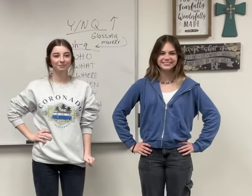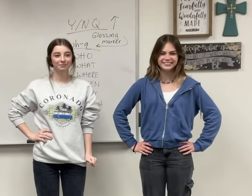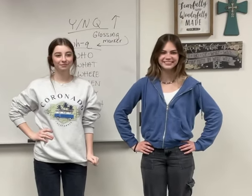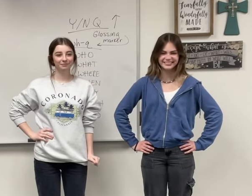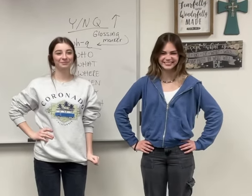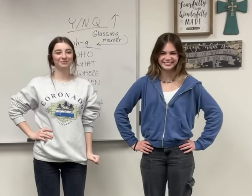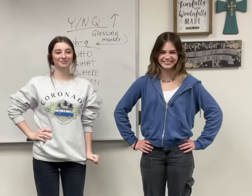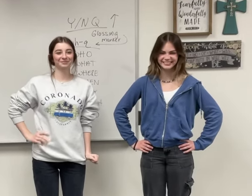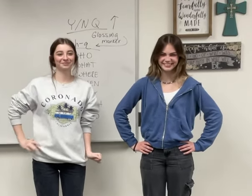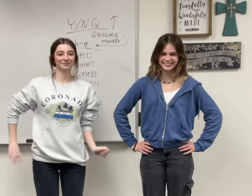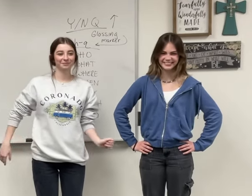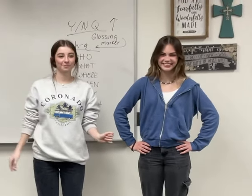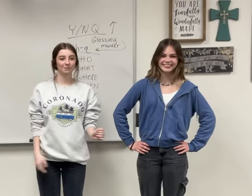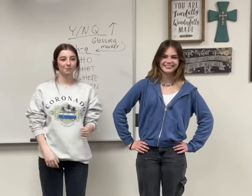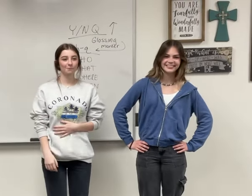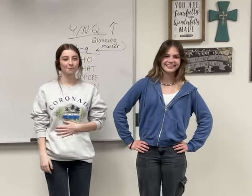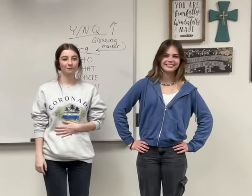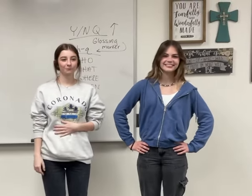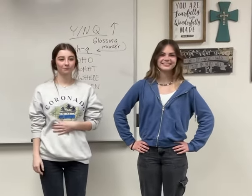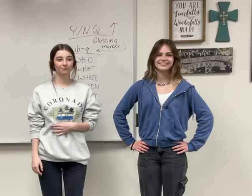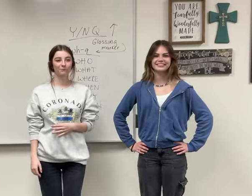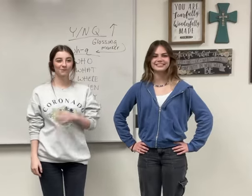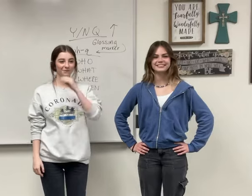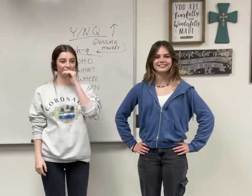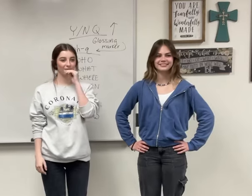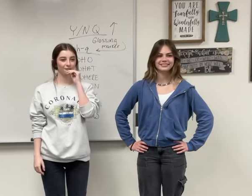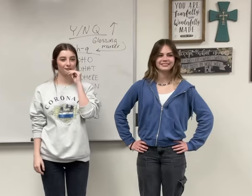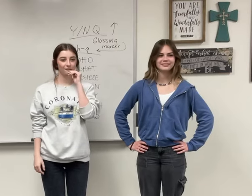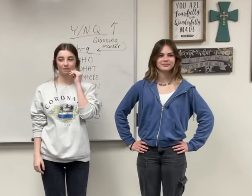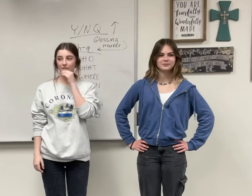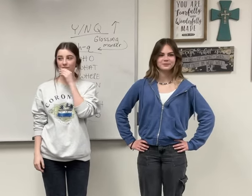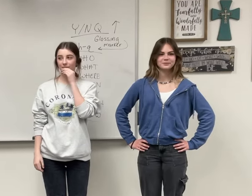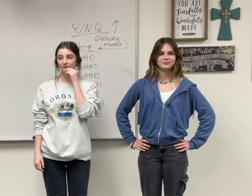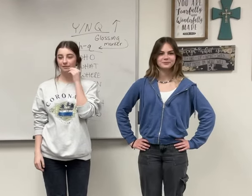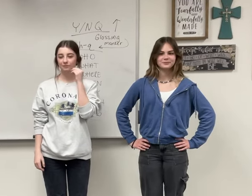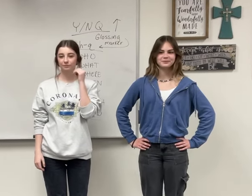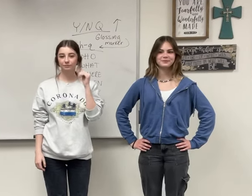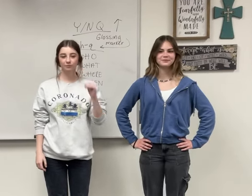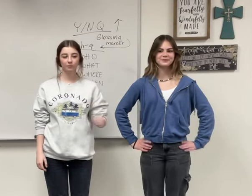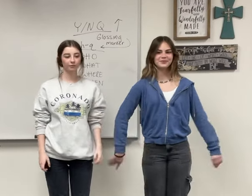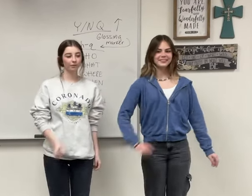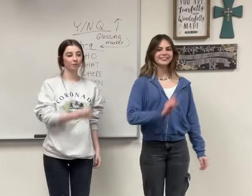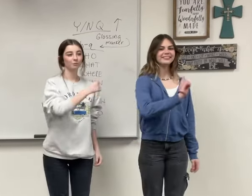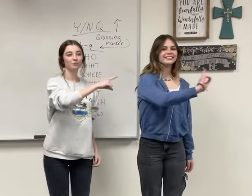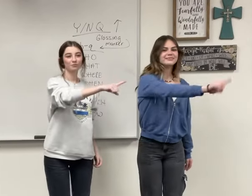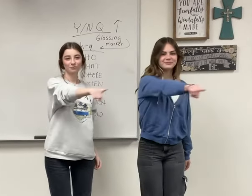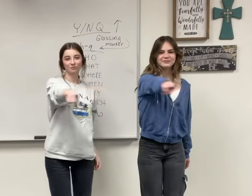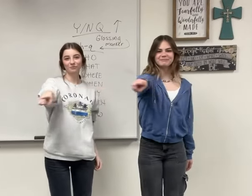in love You and I will fall in People